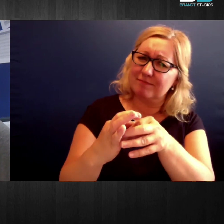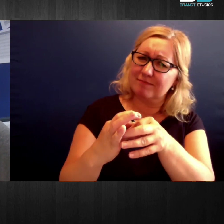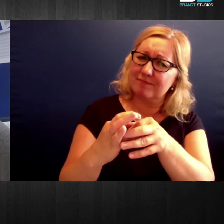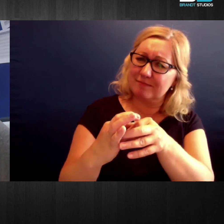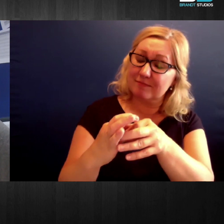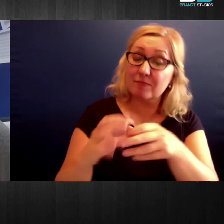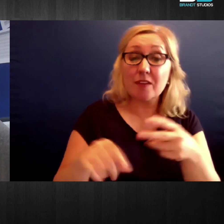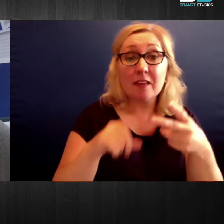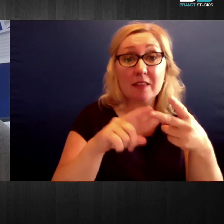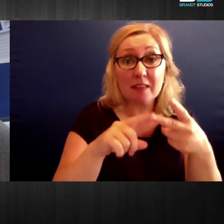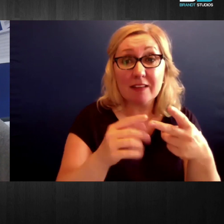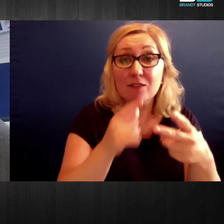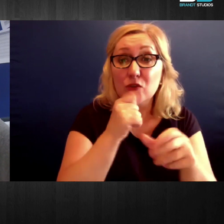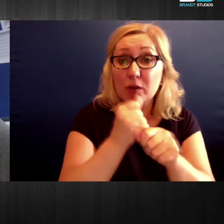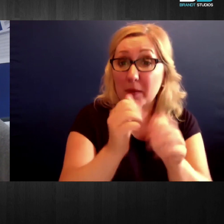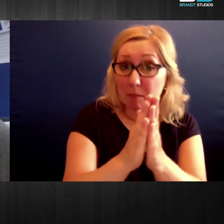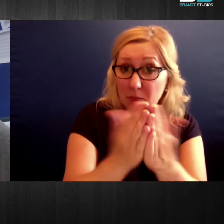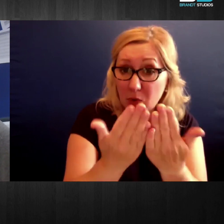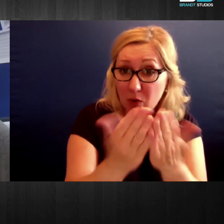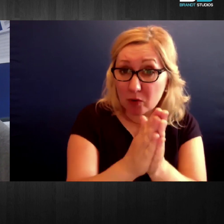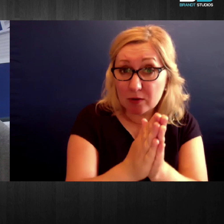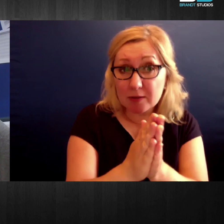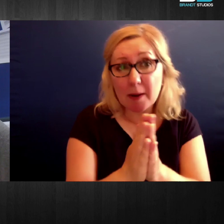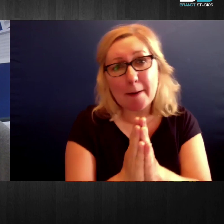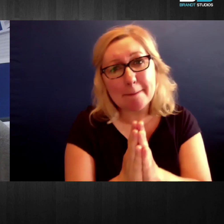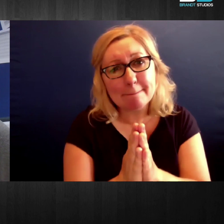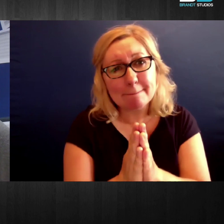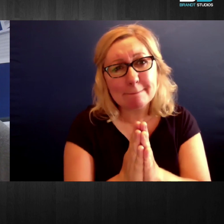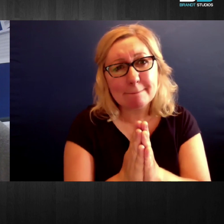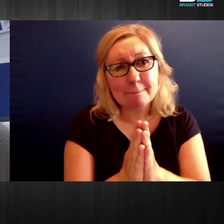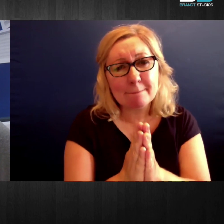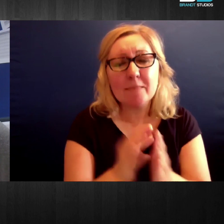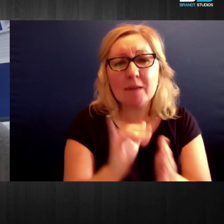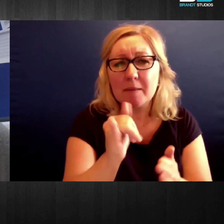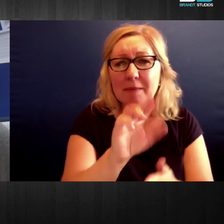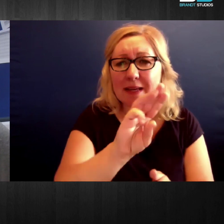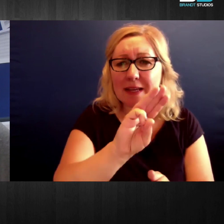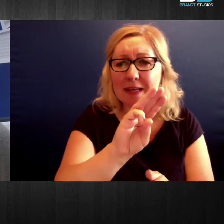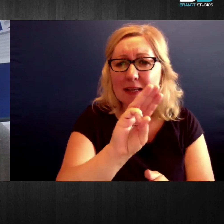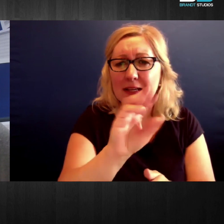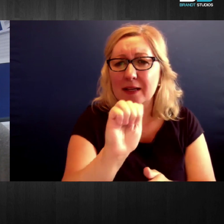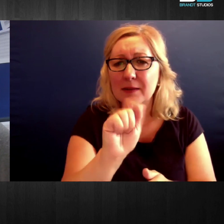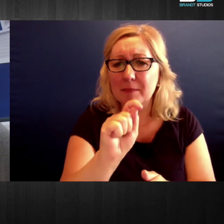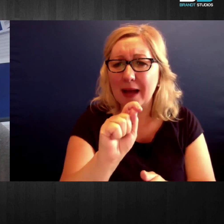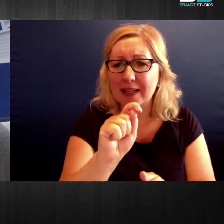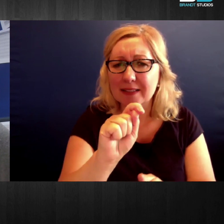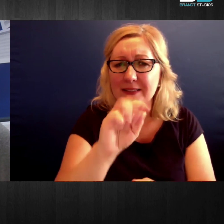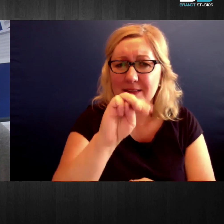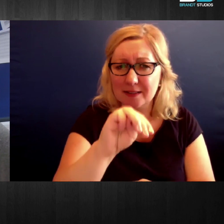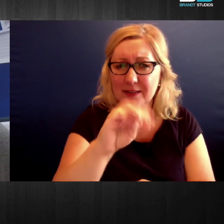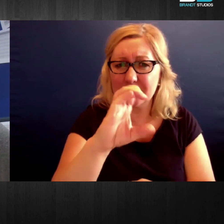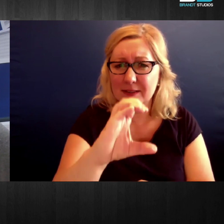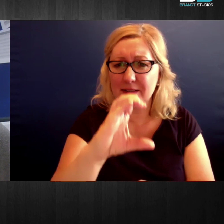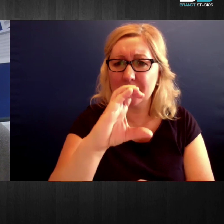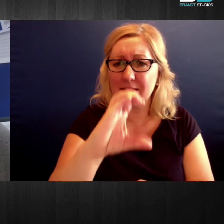would be probably like Pat McCabe, like any Pat McCabe, his work. I think it was really